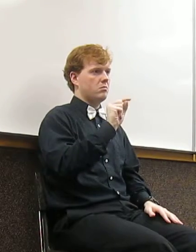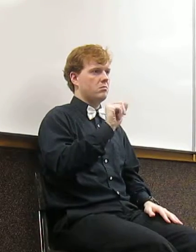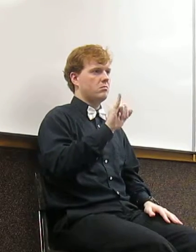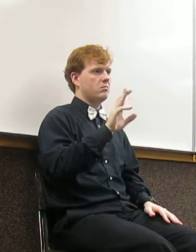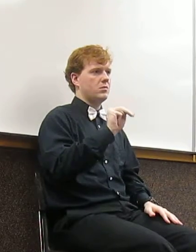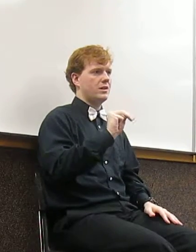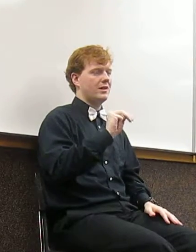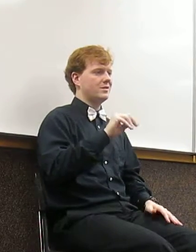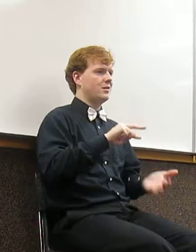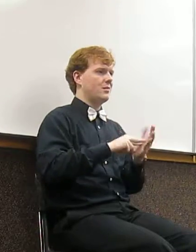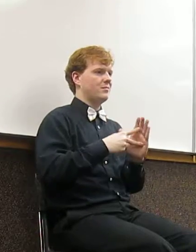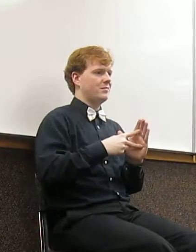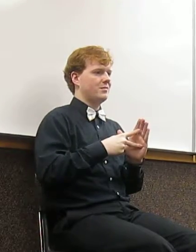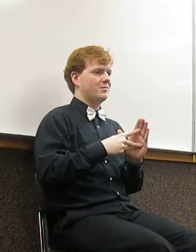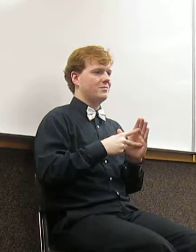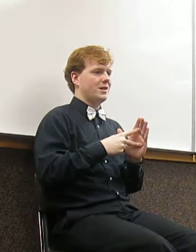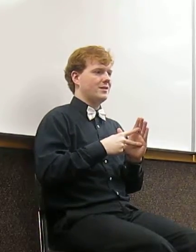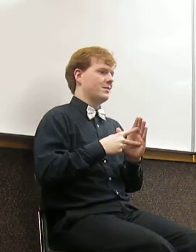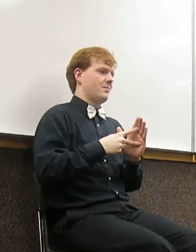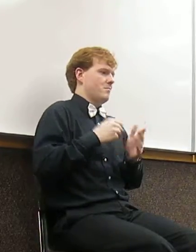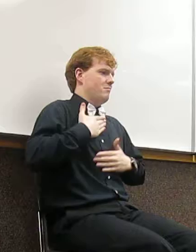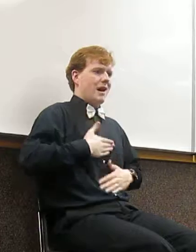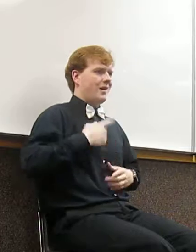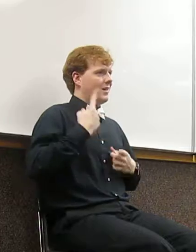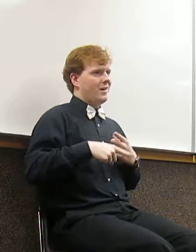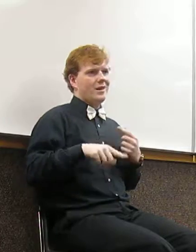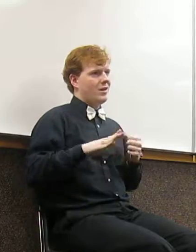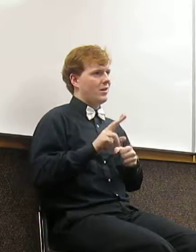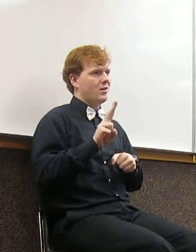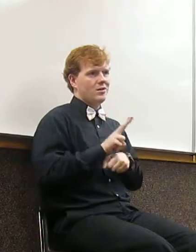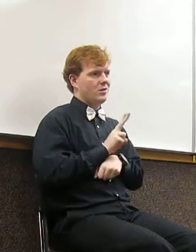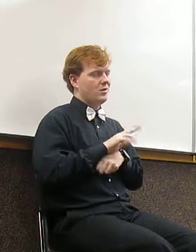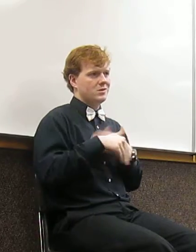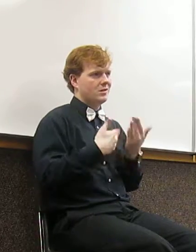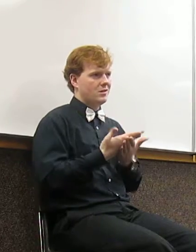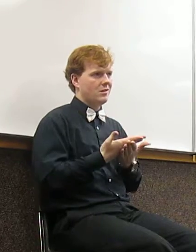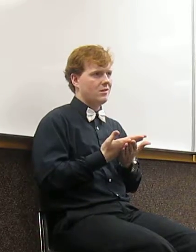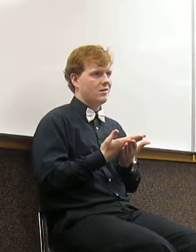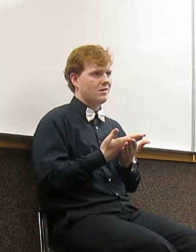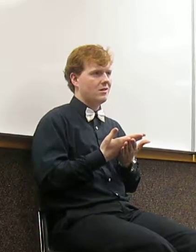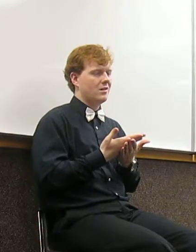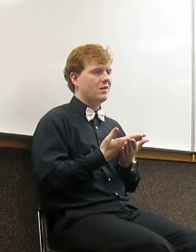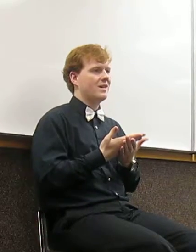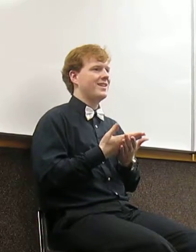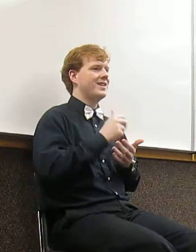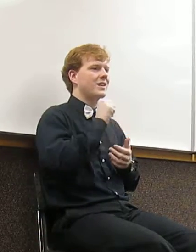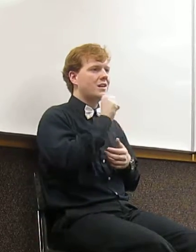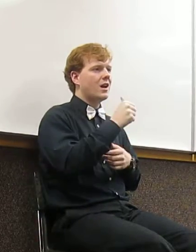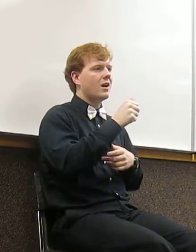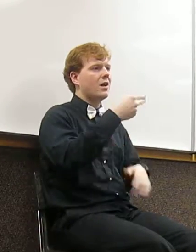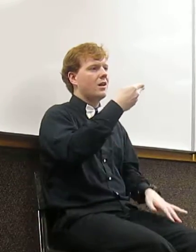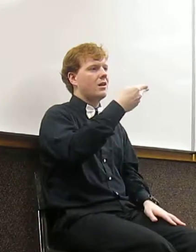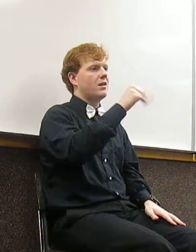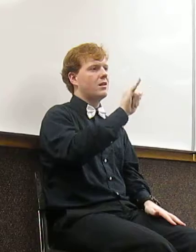Not really, but it's to a point, that's what it's doing. It's going a lot more just straight through instead of actually hydrating your